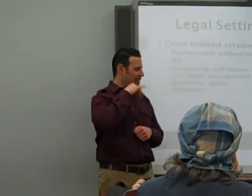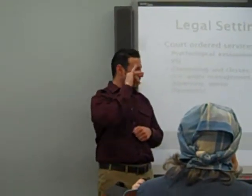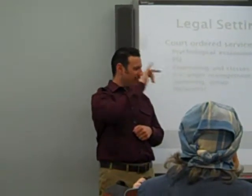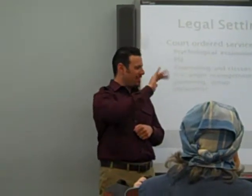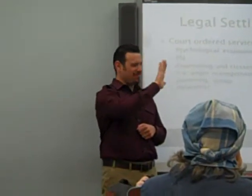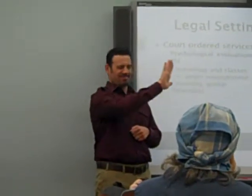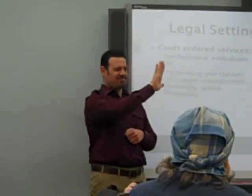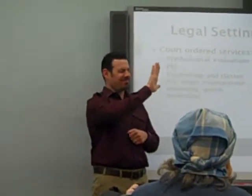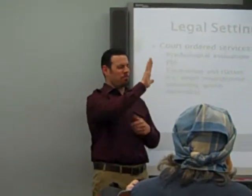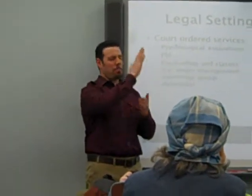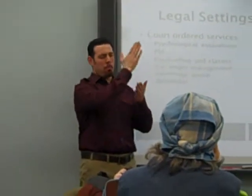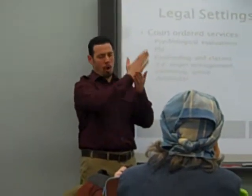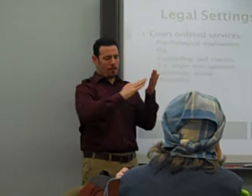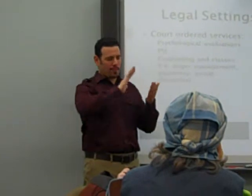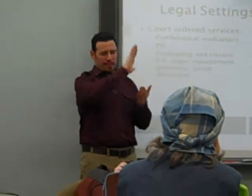consumer.